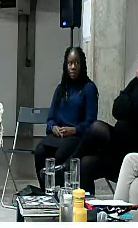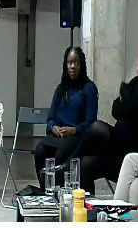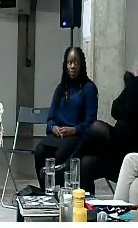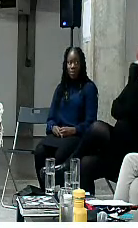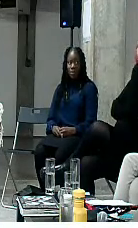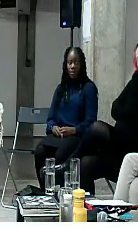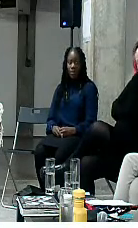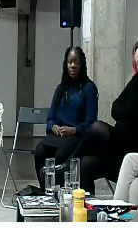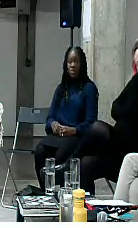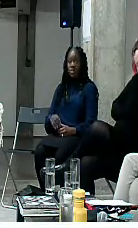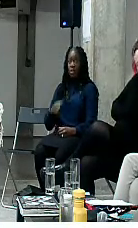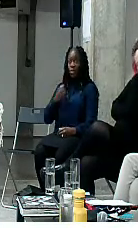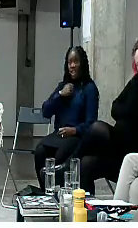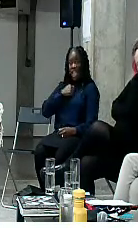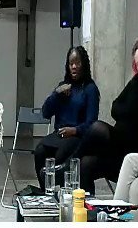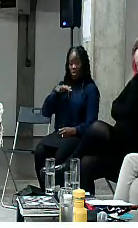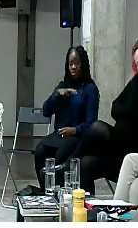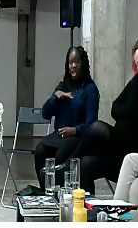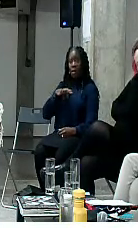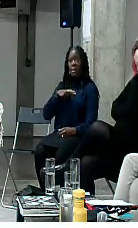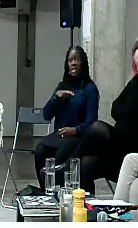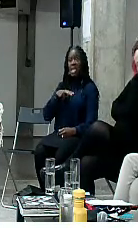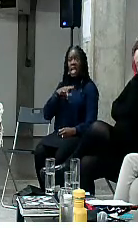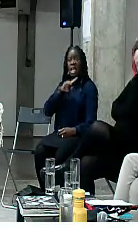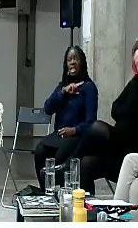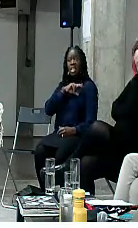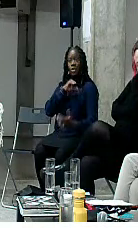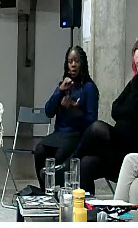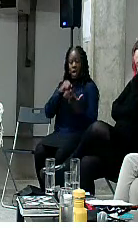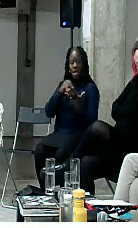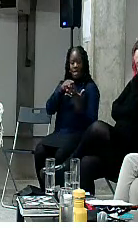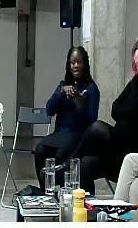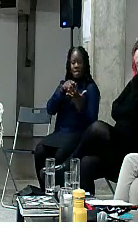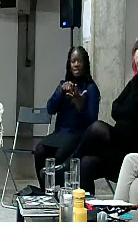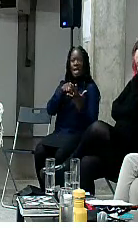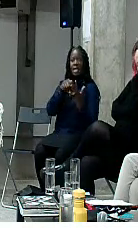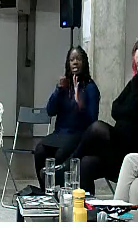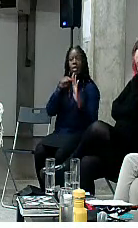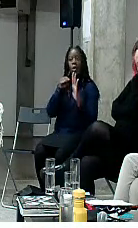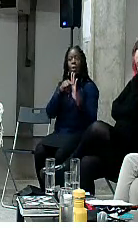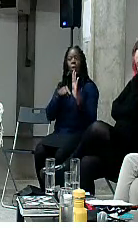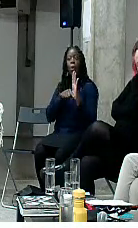our family, you know, Shani's law coming